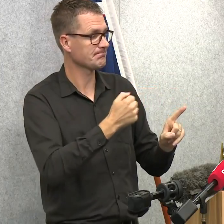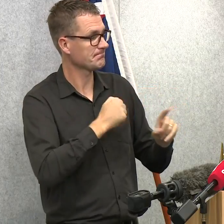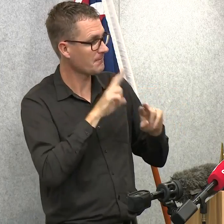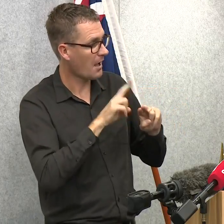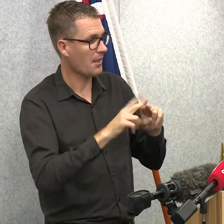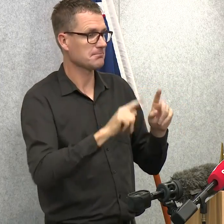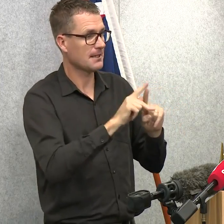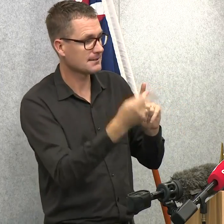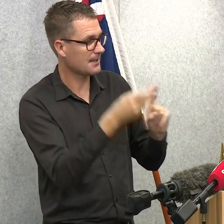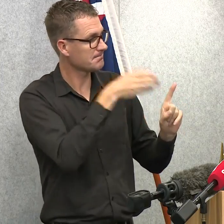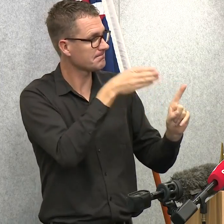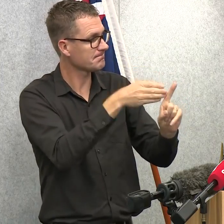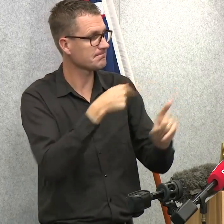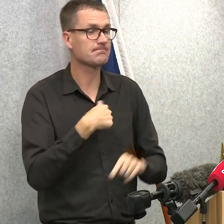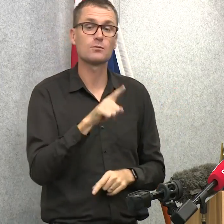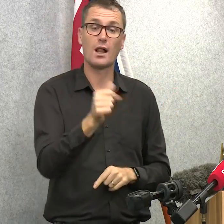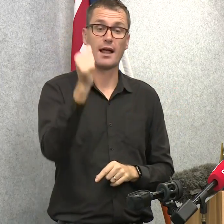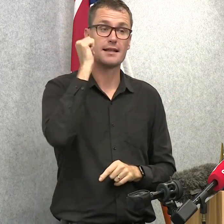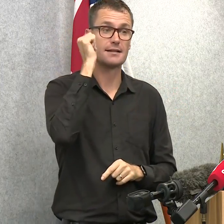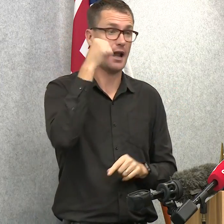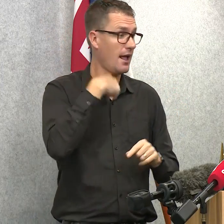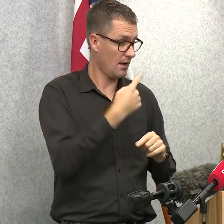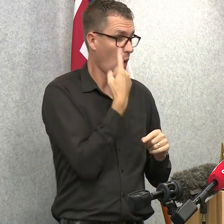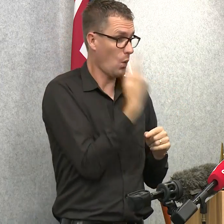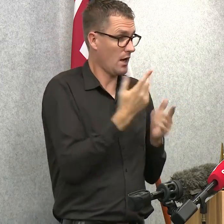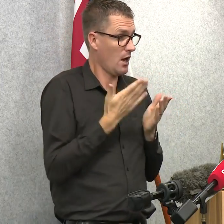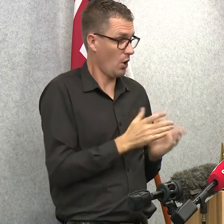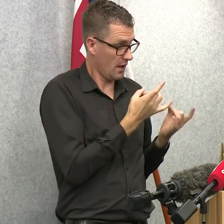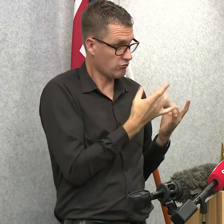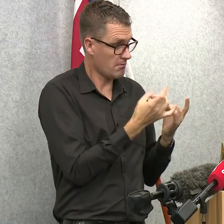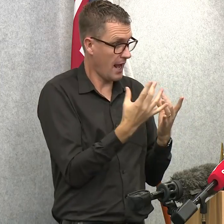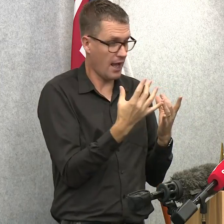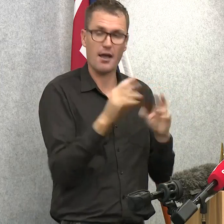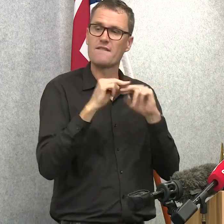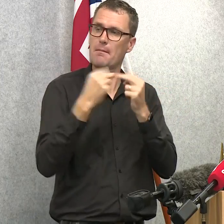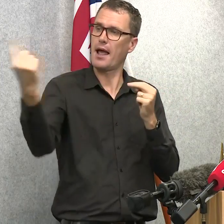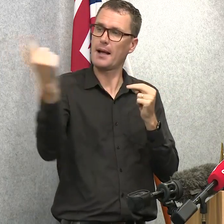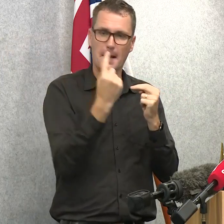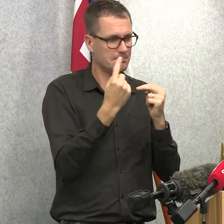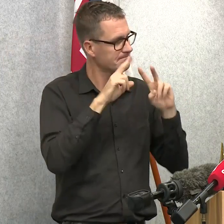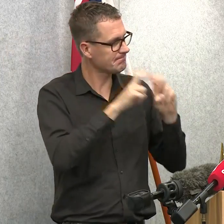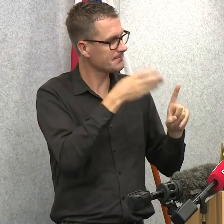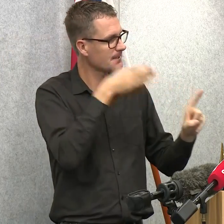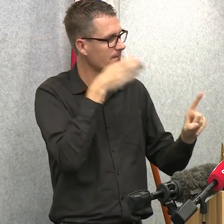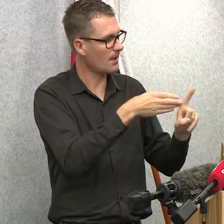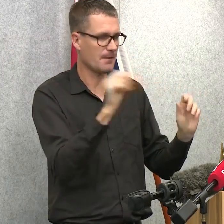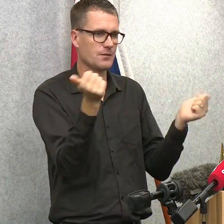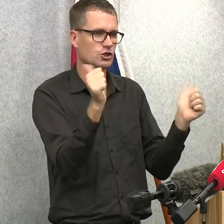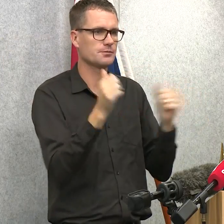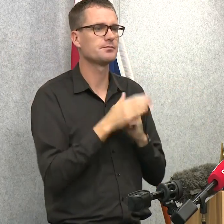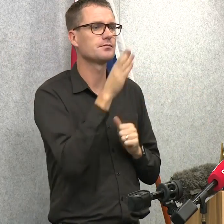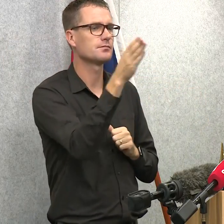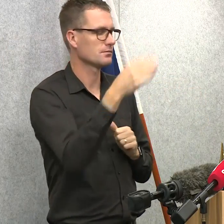mortuary when one was being prepared yesterday, and that was completed. Commissioner, some comments from the Turkish